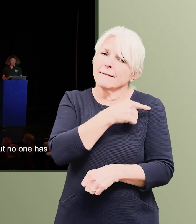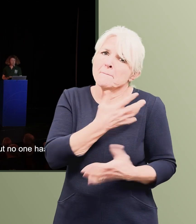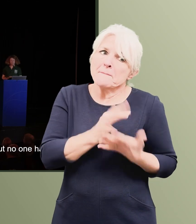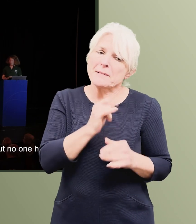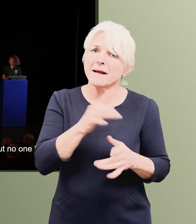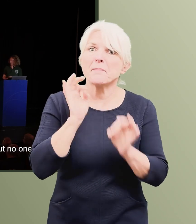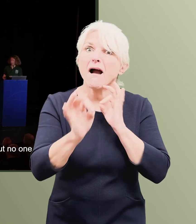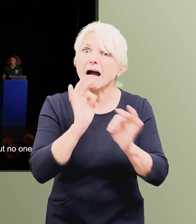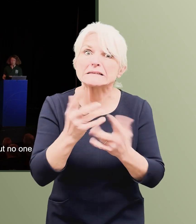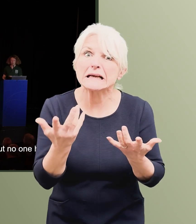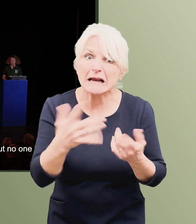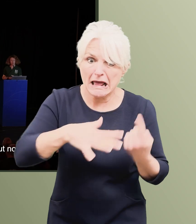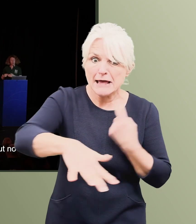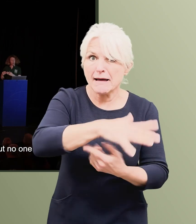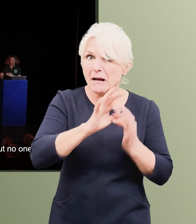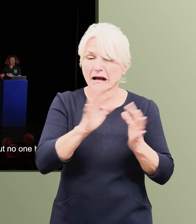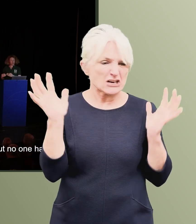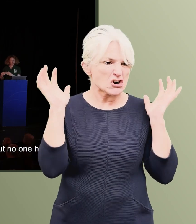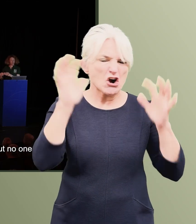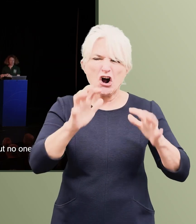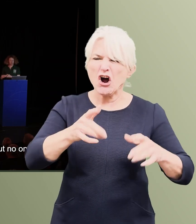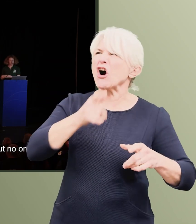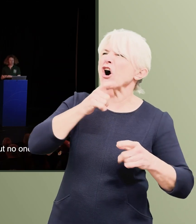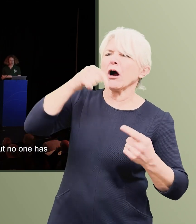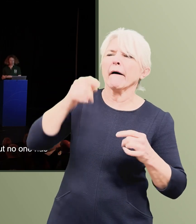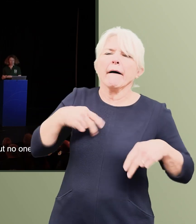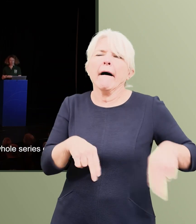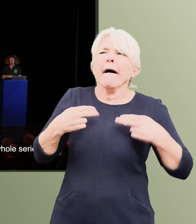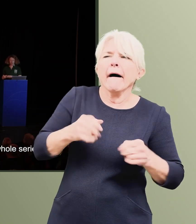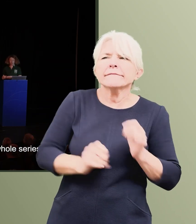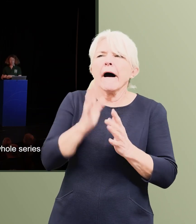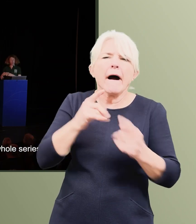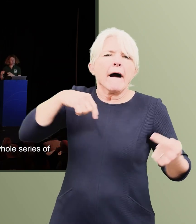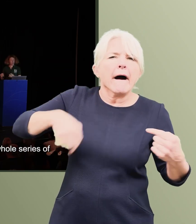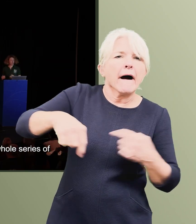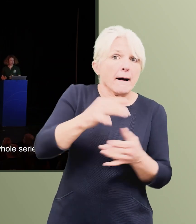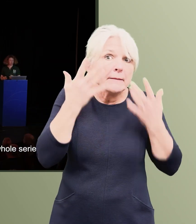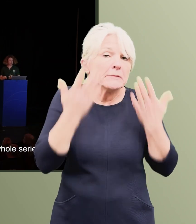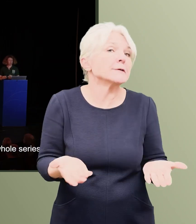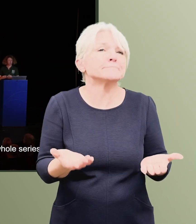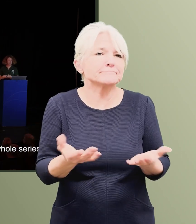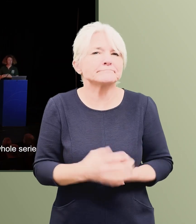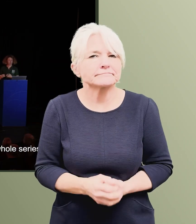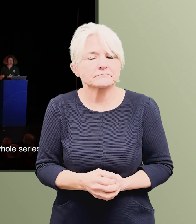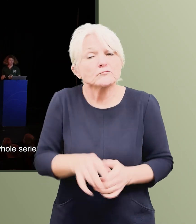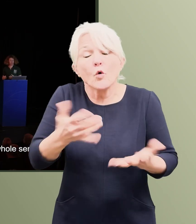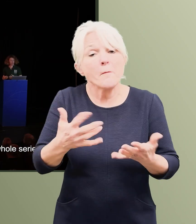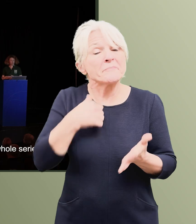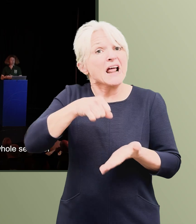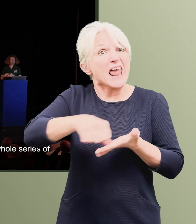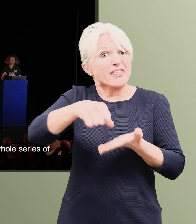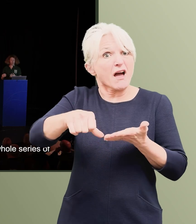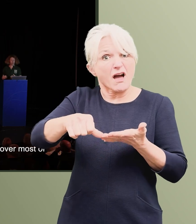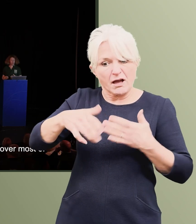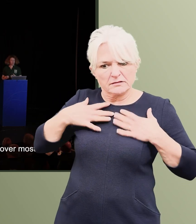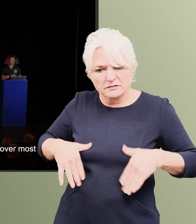Tanning is another one that's quite often posited, but no one has ever managed to get us across the line on that. And it might be that they're used for a whole series of things that